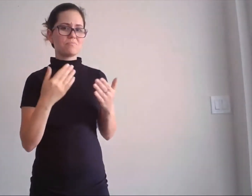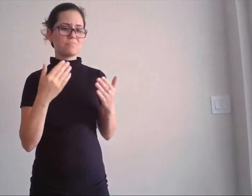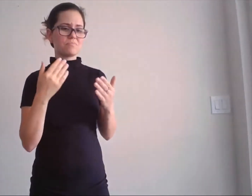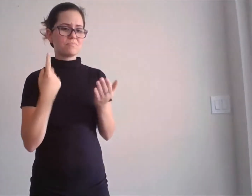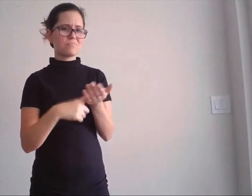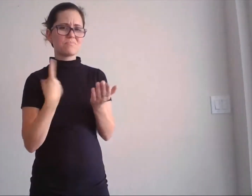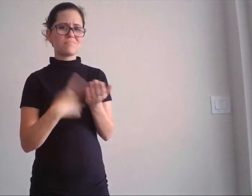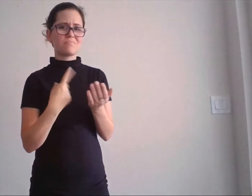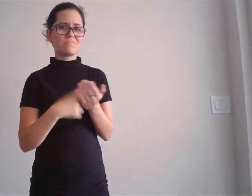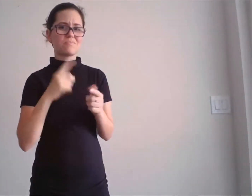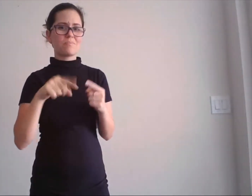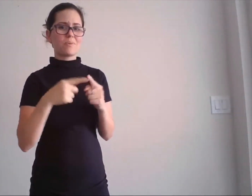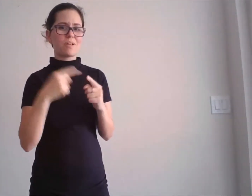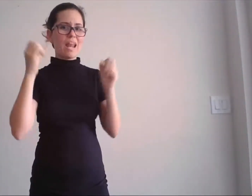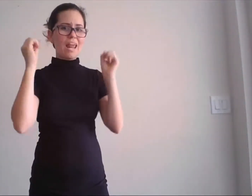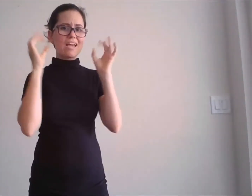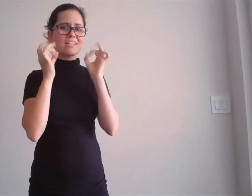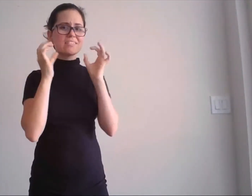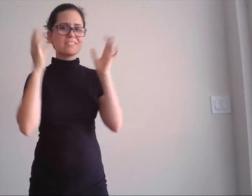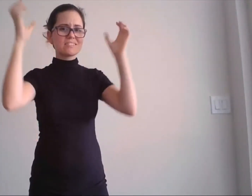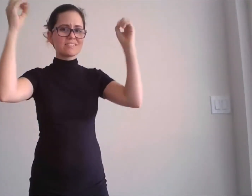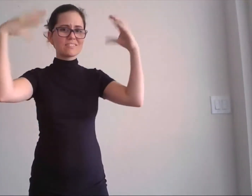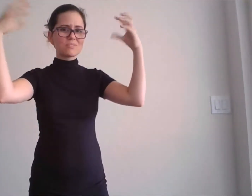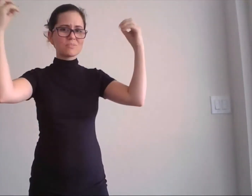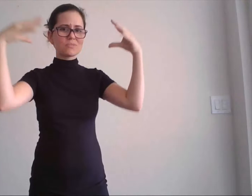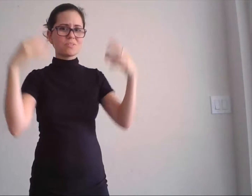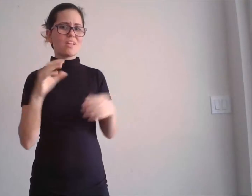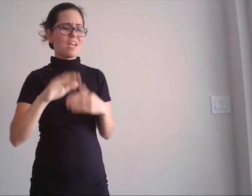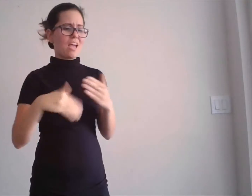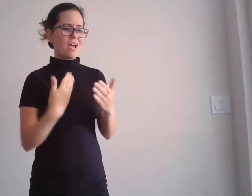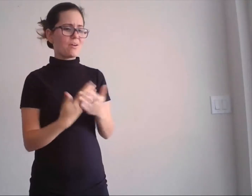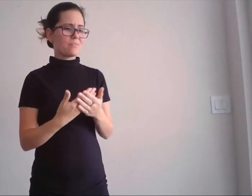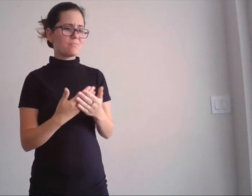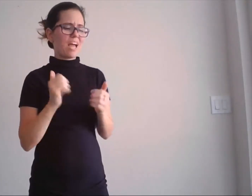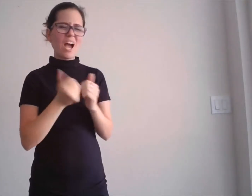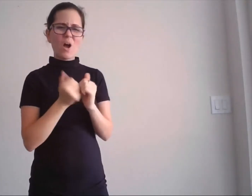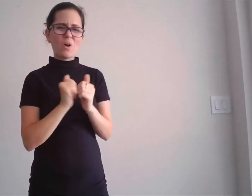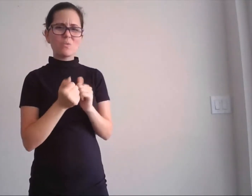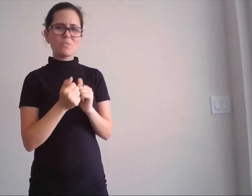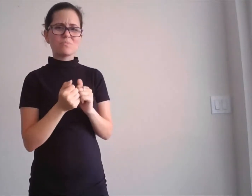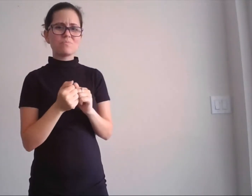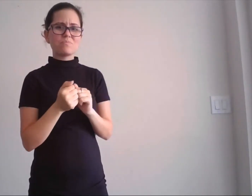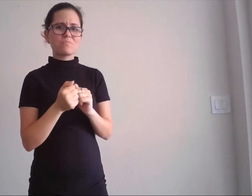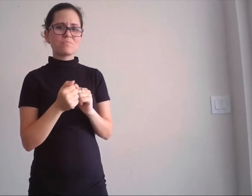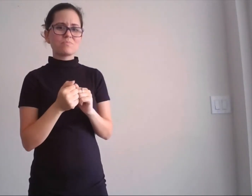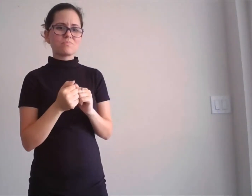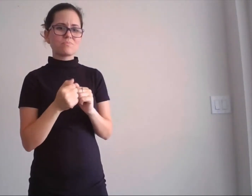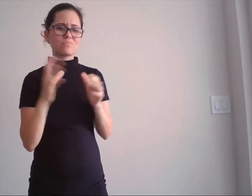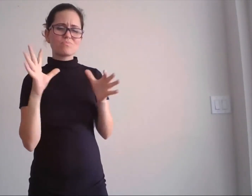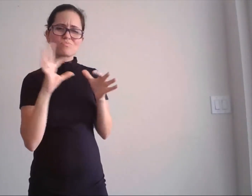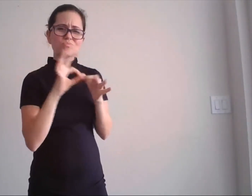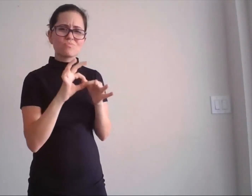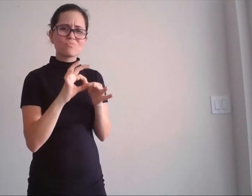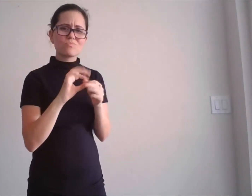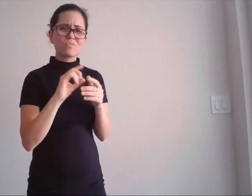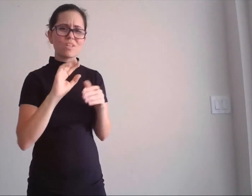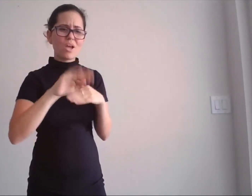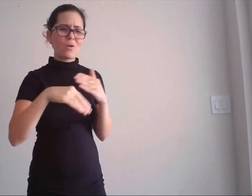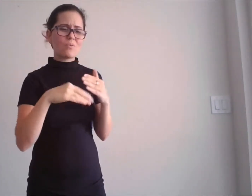years? I think that's what it brings into focus, for me at least. Someone who caters, it gets the perfect environment for you to make